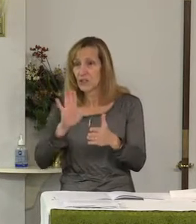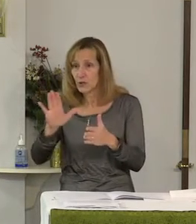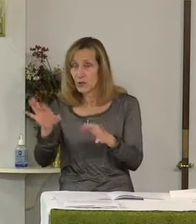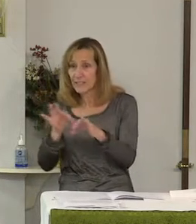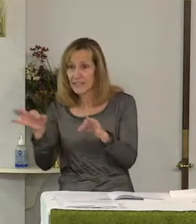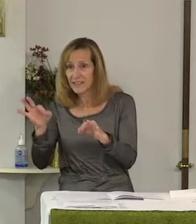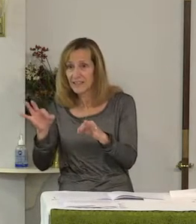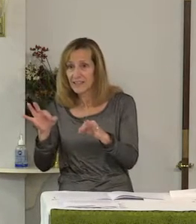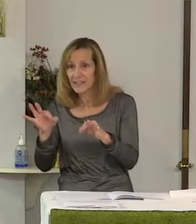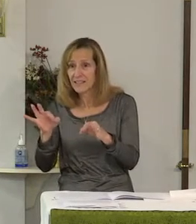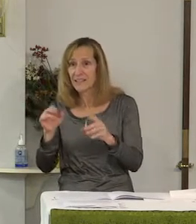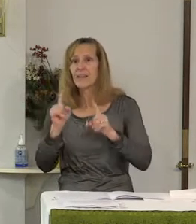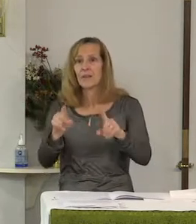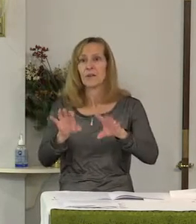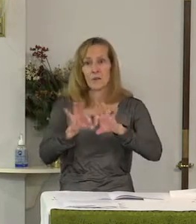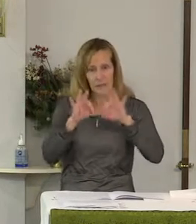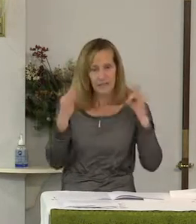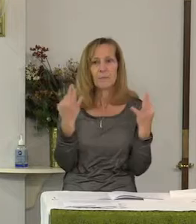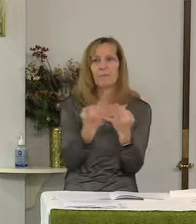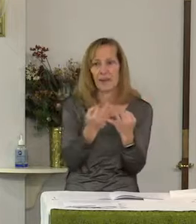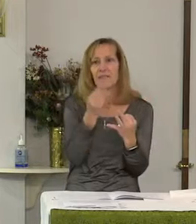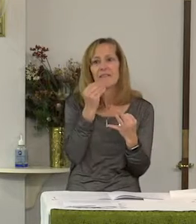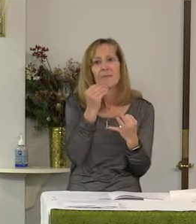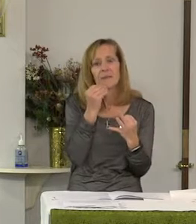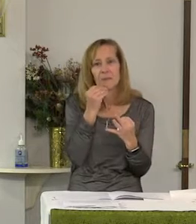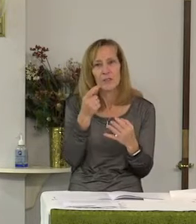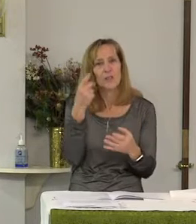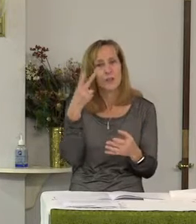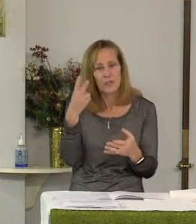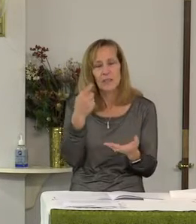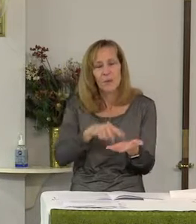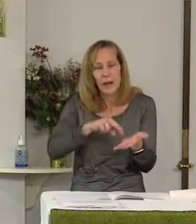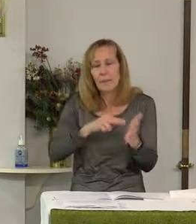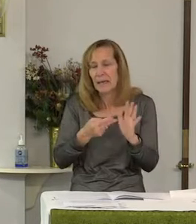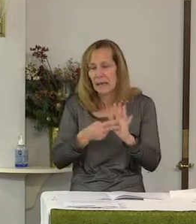sentence. Go to some of my family meals, extended family.